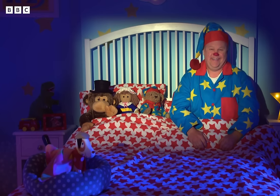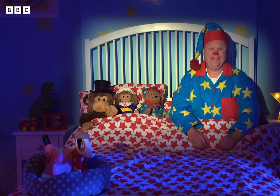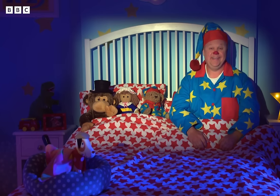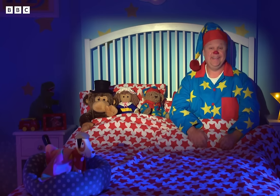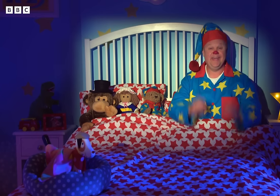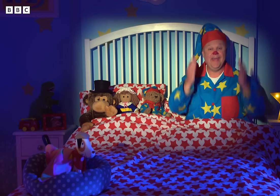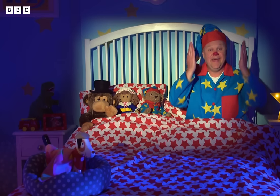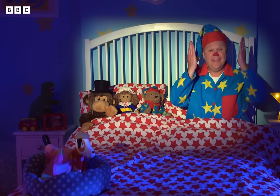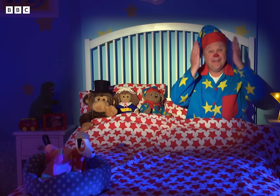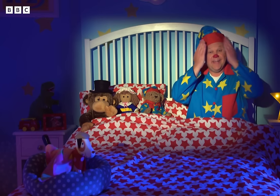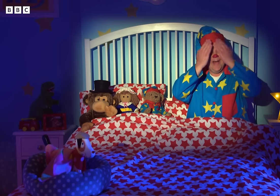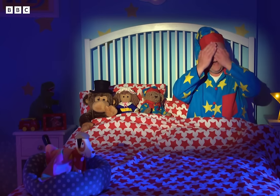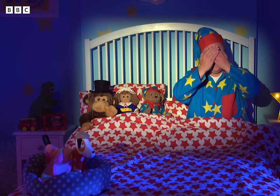night. Good night.